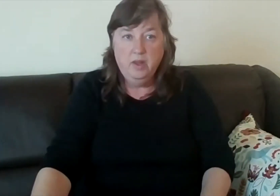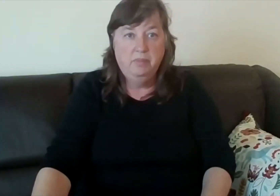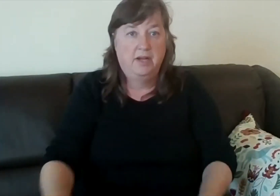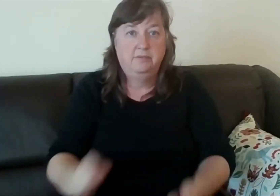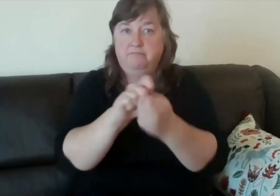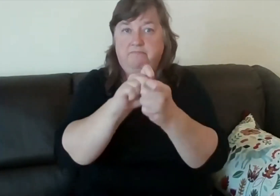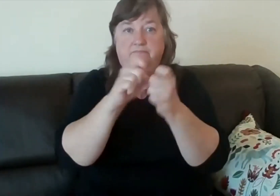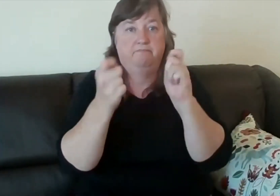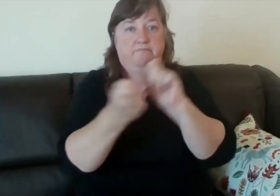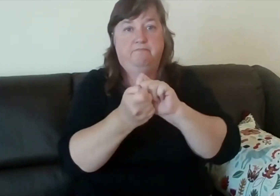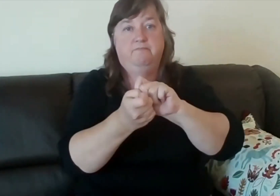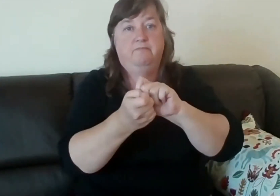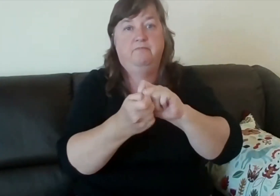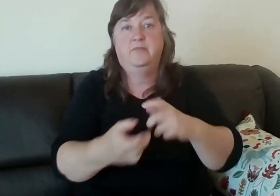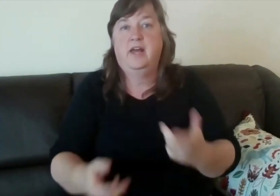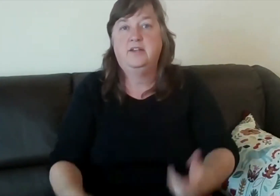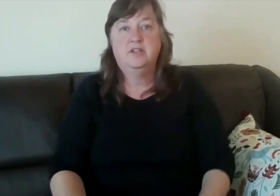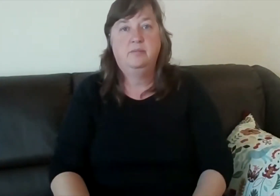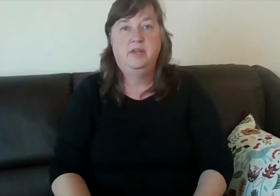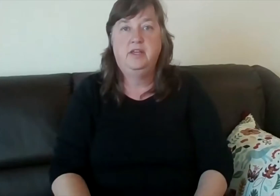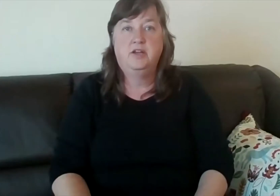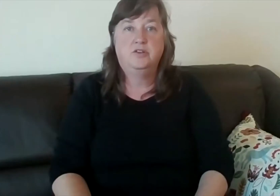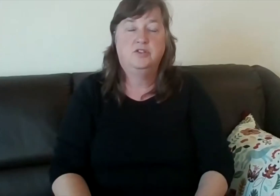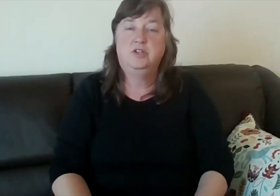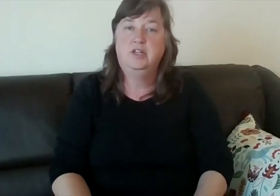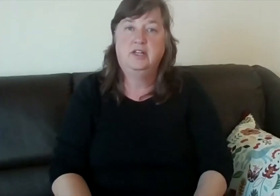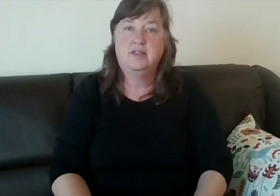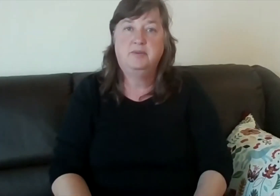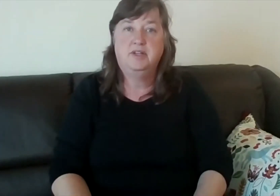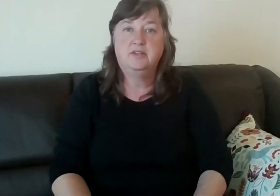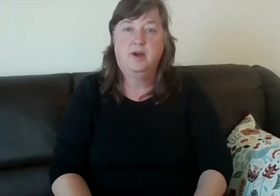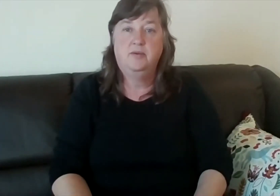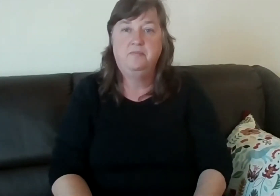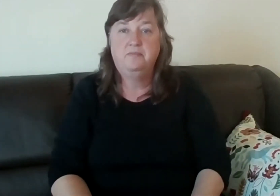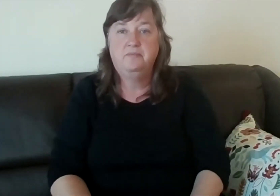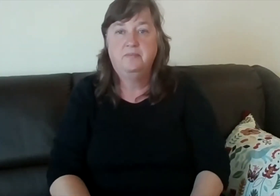But that is going to be understood and accepted as well.